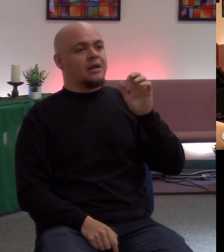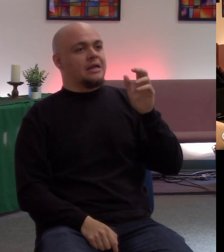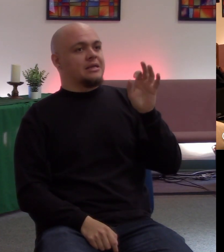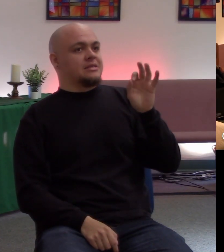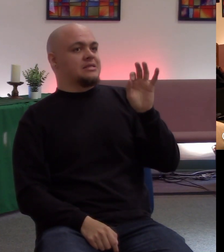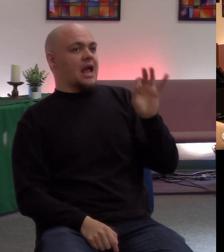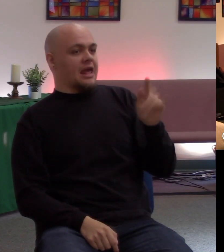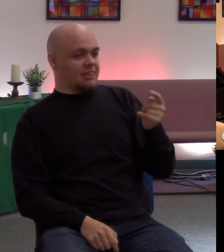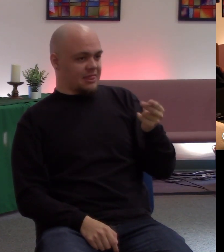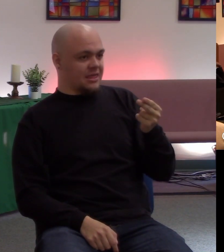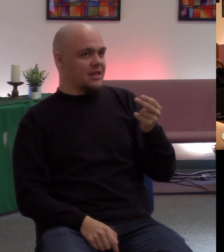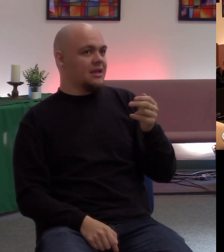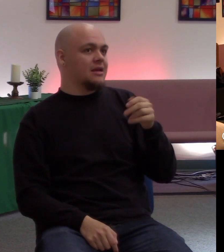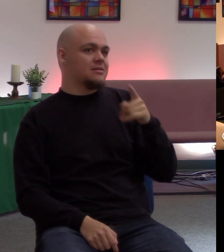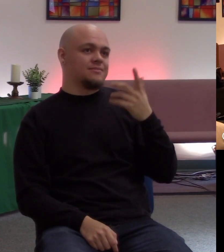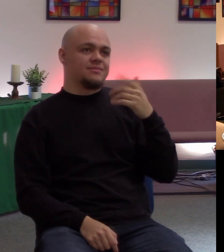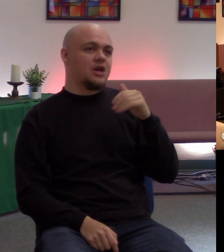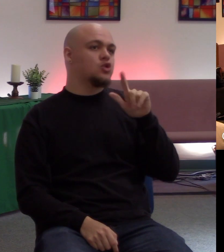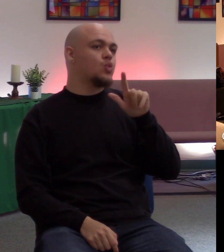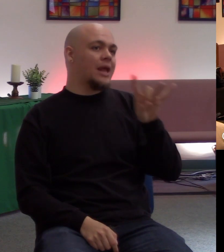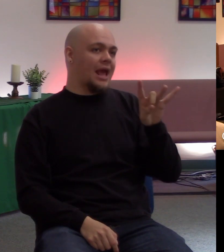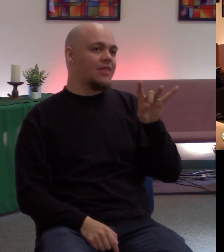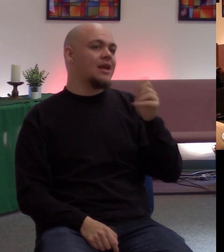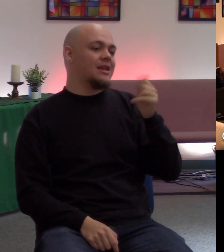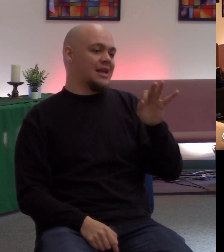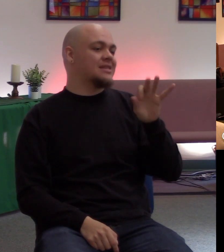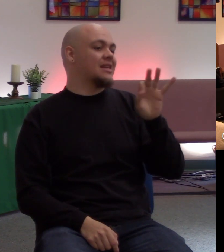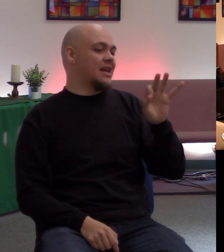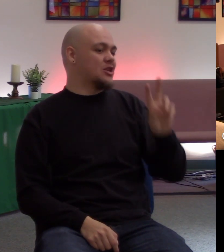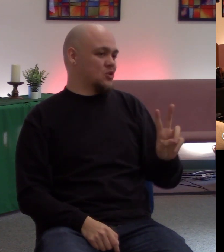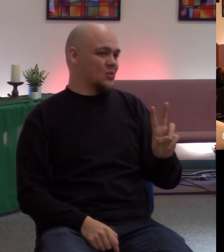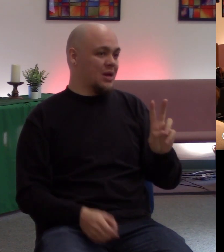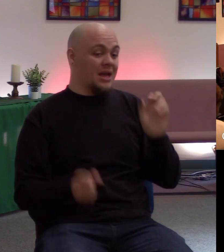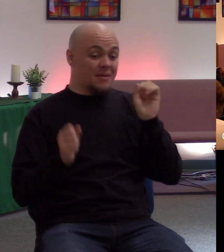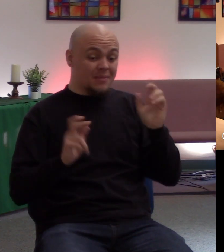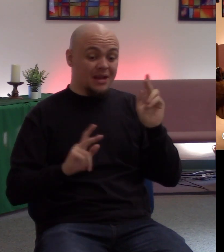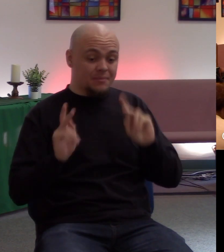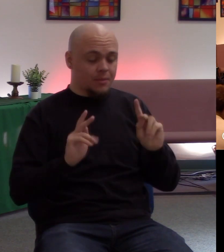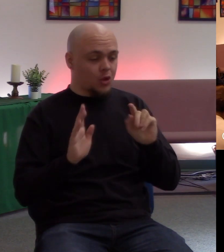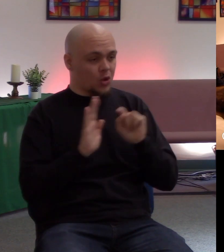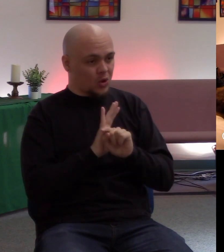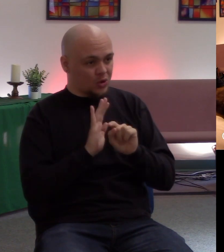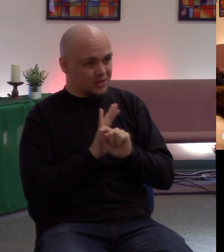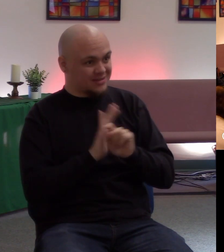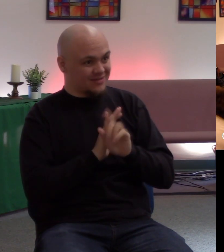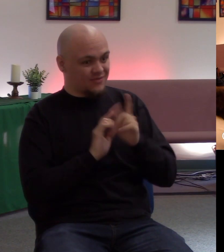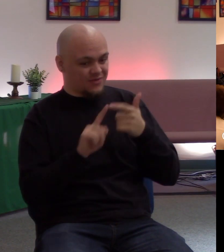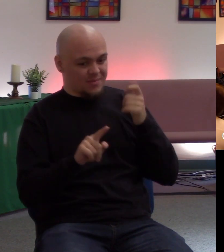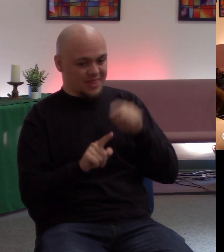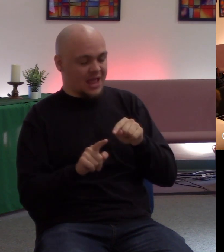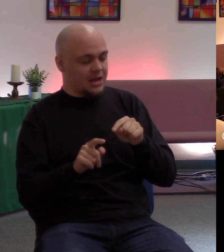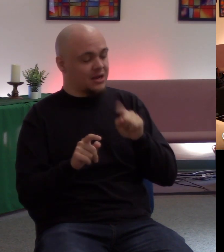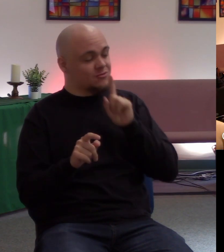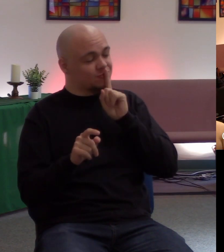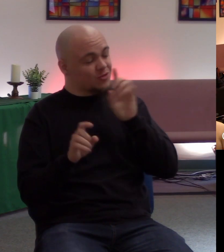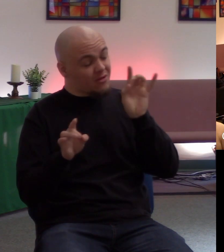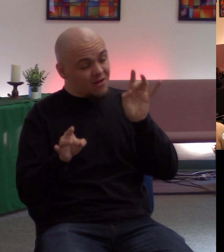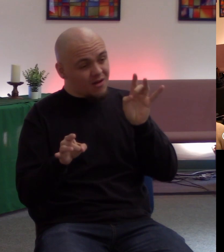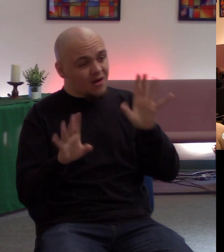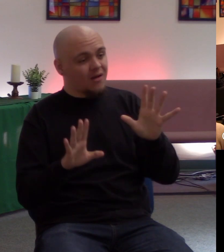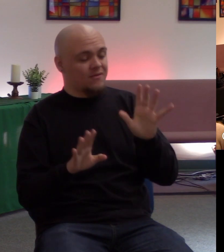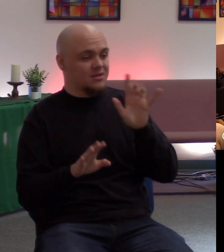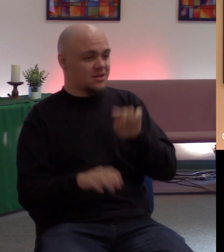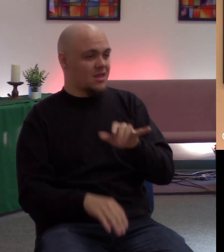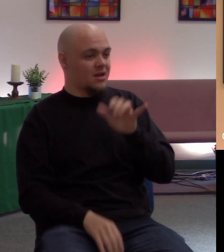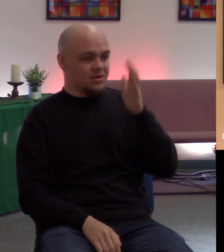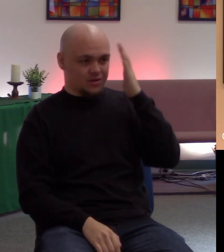28th, 1992. It was based upon the word of a child prophet in Korea. Hurt a lot of people. 1992 came